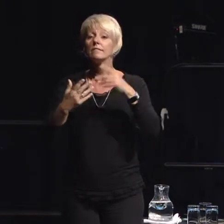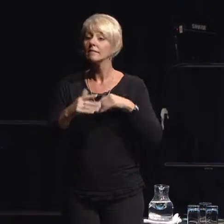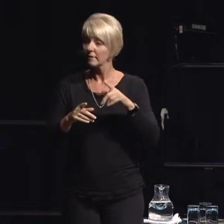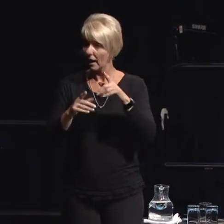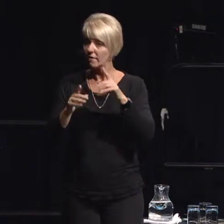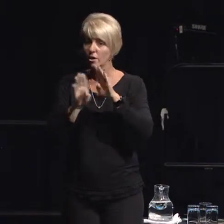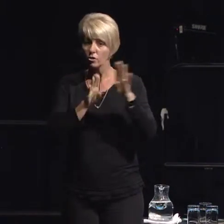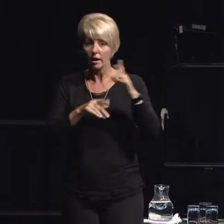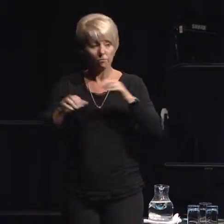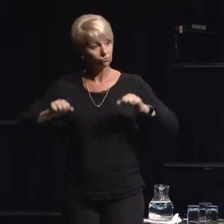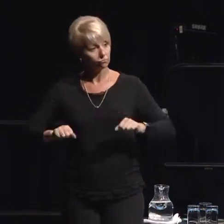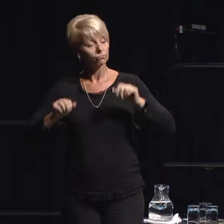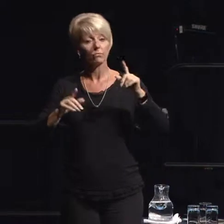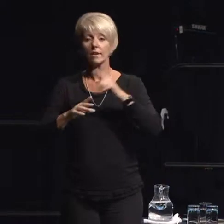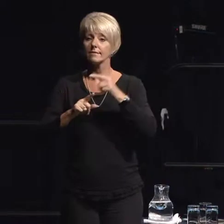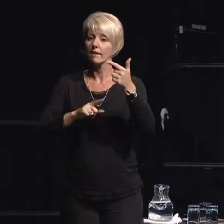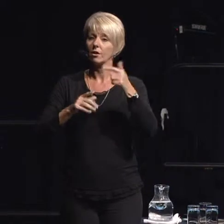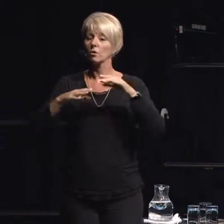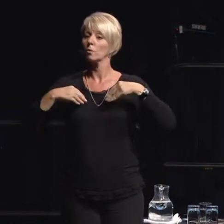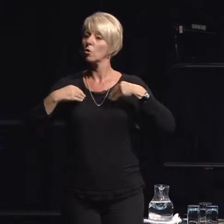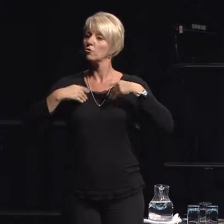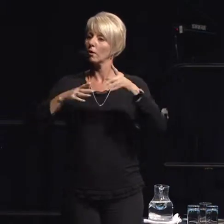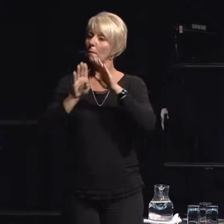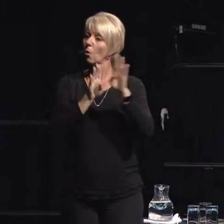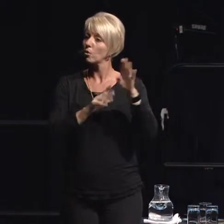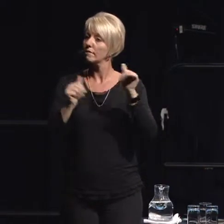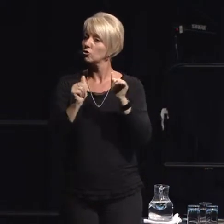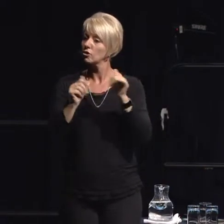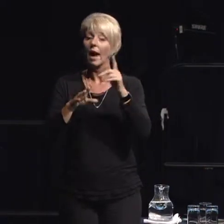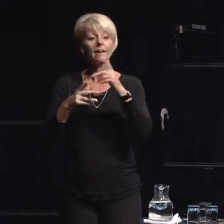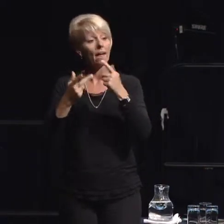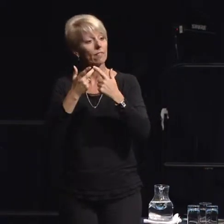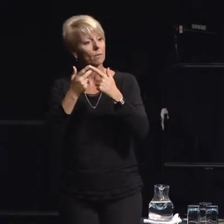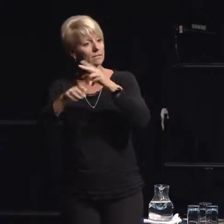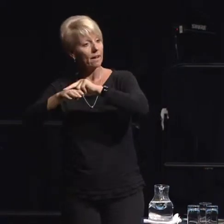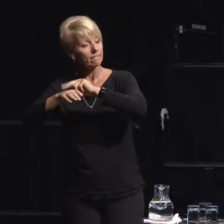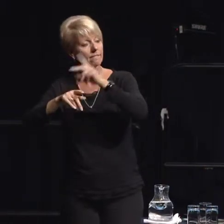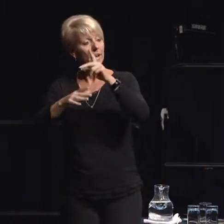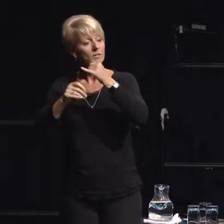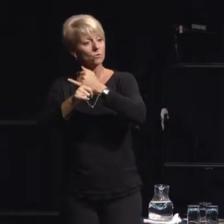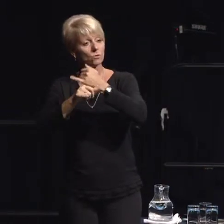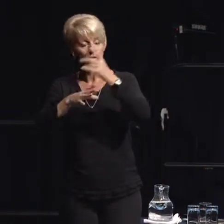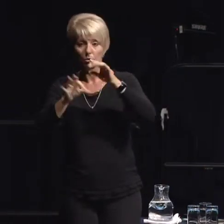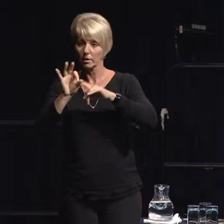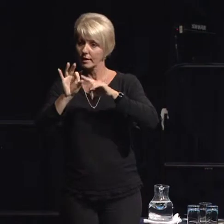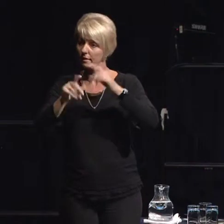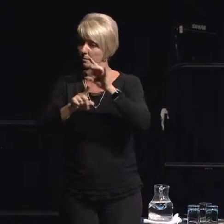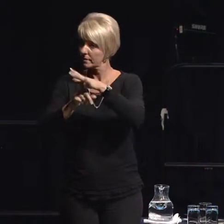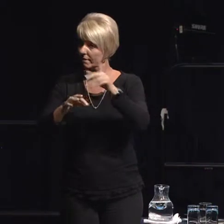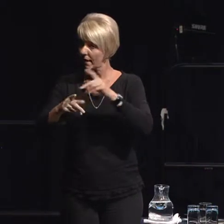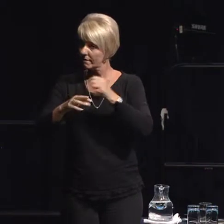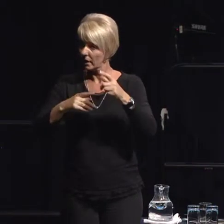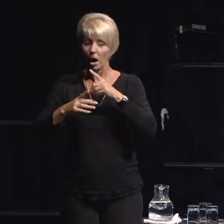commercial boards and undertaken governance work with a number of TAFE institutes in Queensland. He's also conducted his own corporate